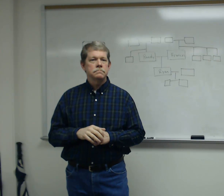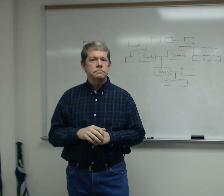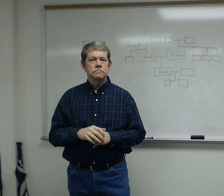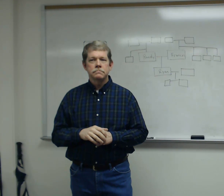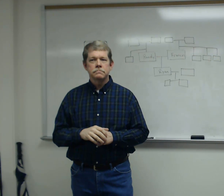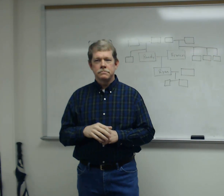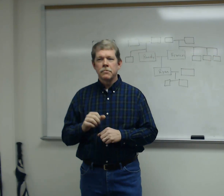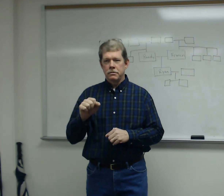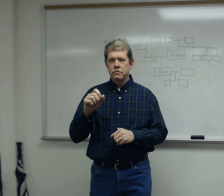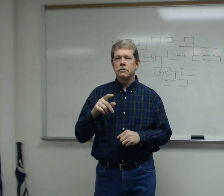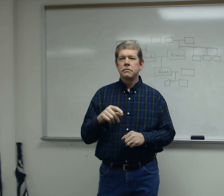Sorry. Hello?